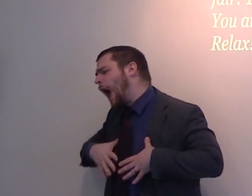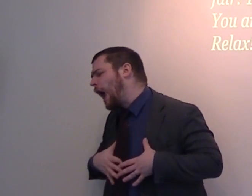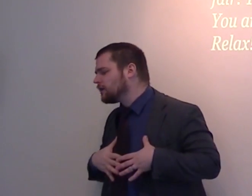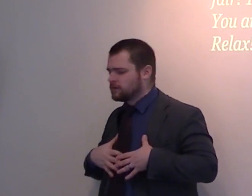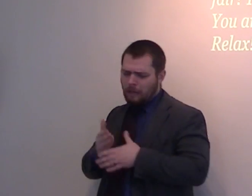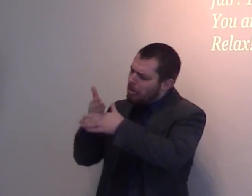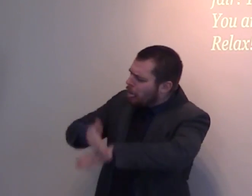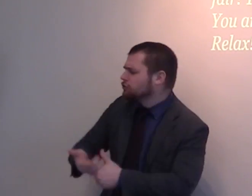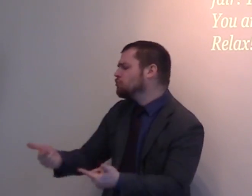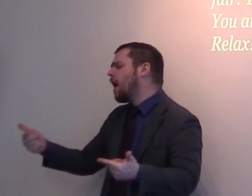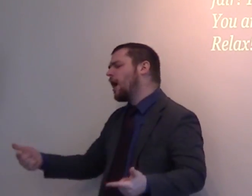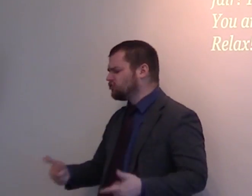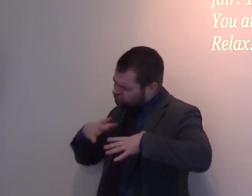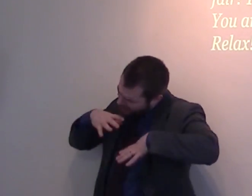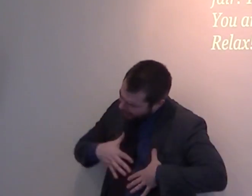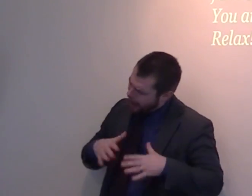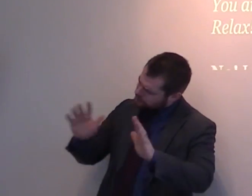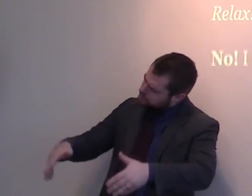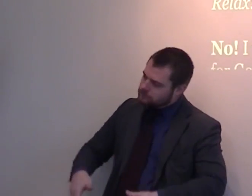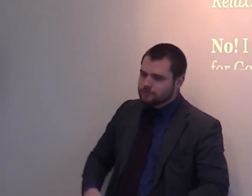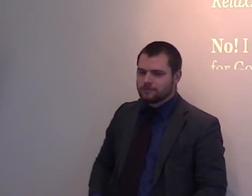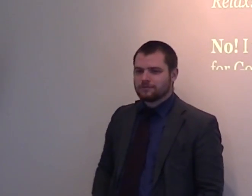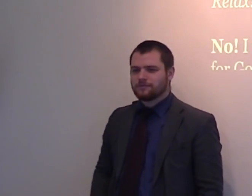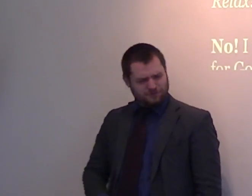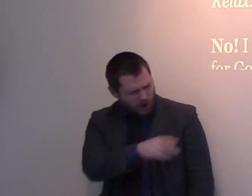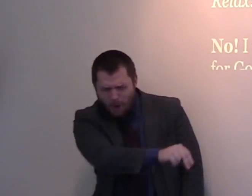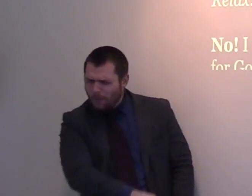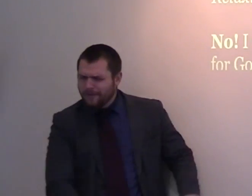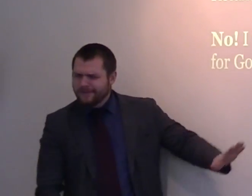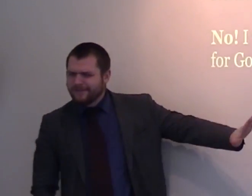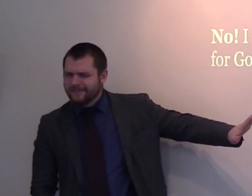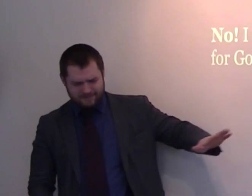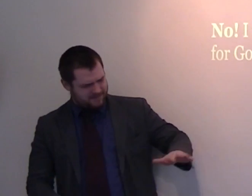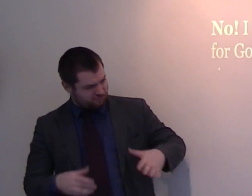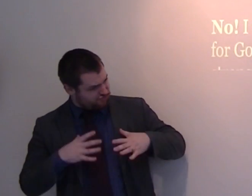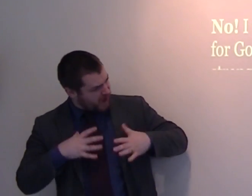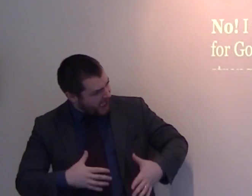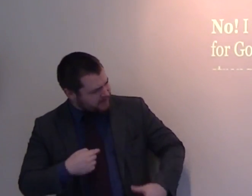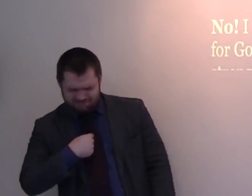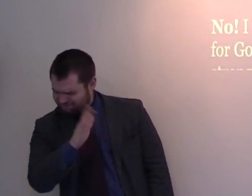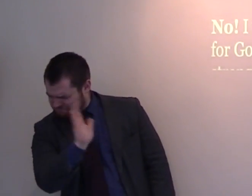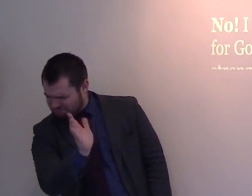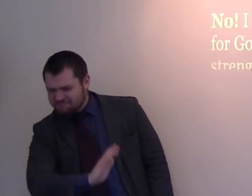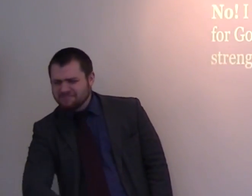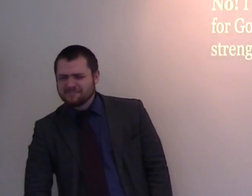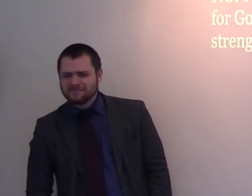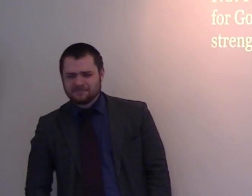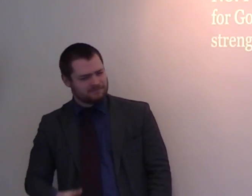too much. Relax." No, I will not relax. I can do any work for